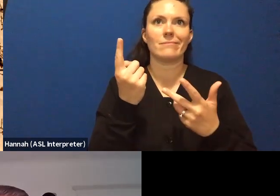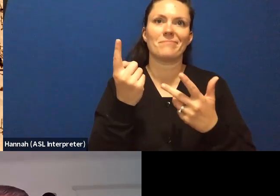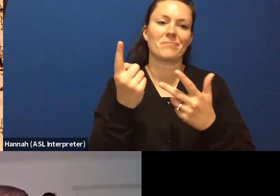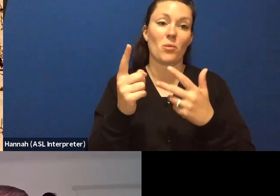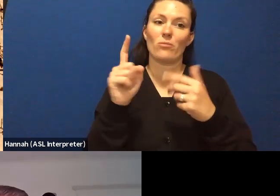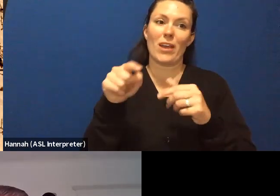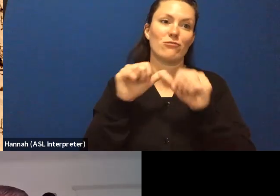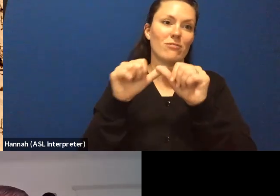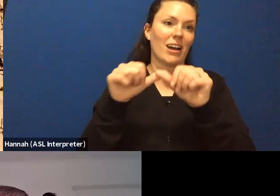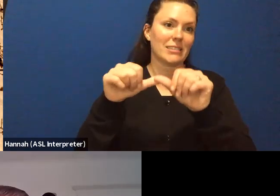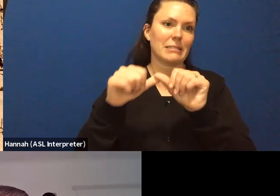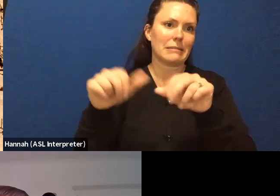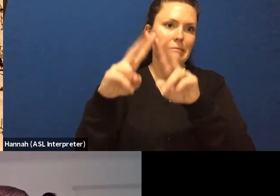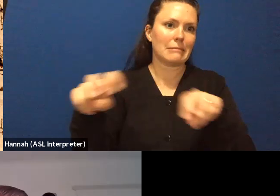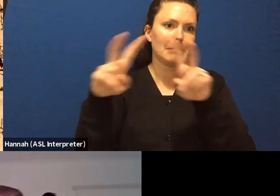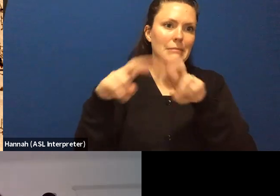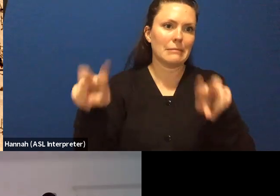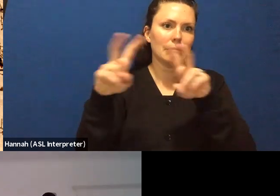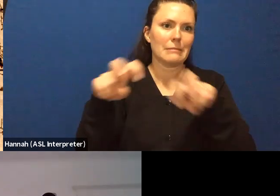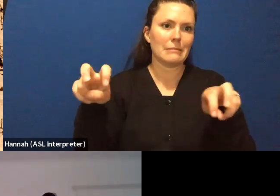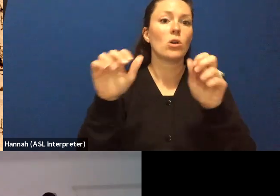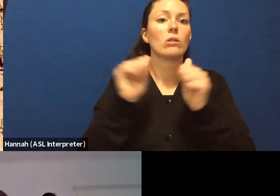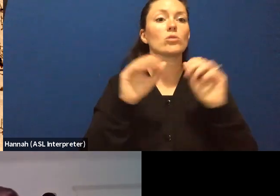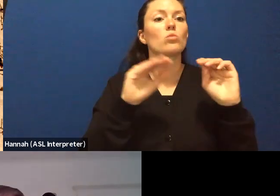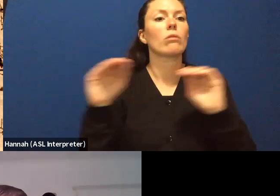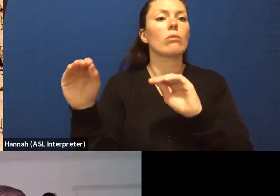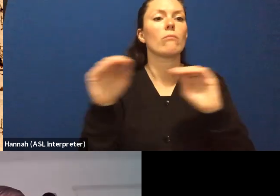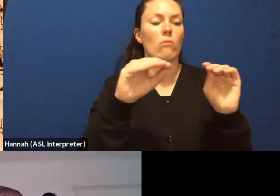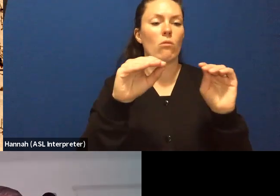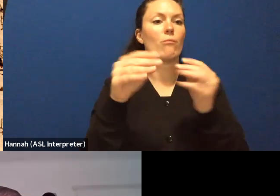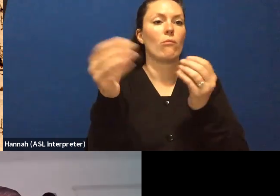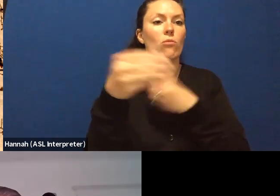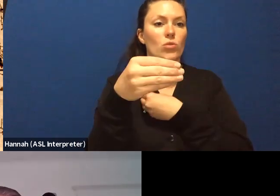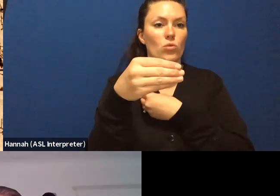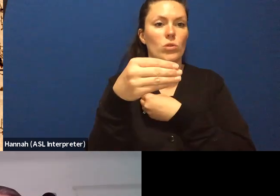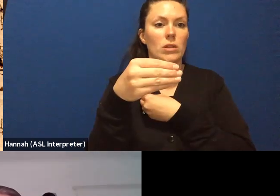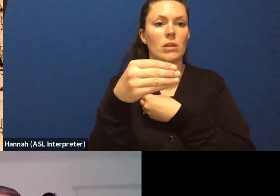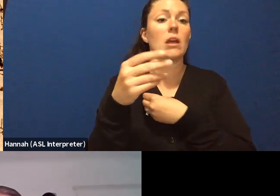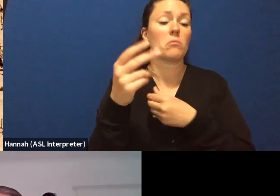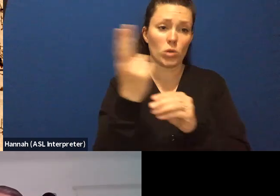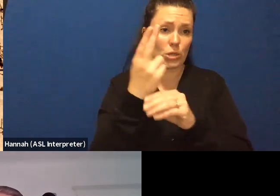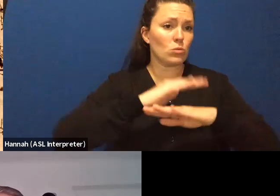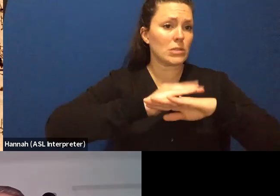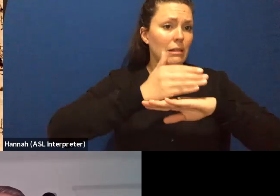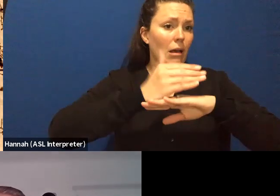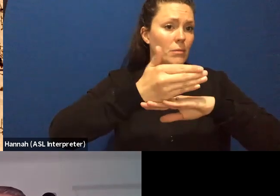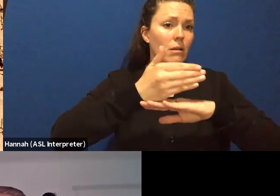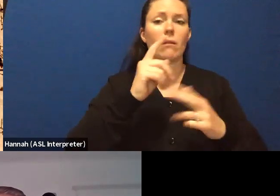reassess, because within the mobile unit, we use laptops and we